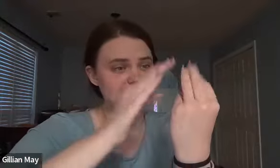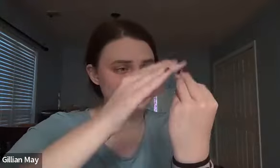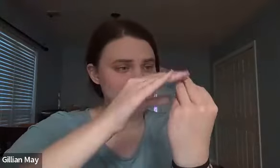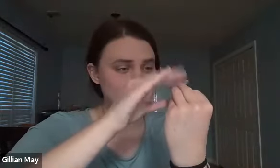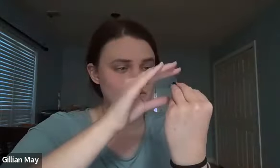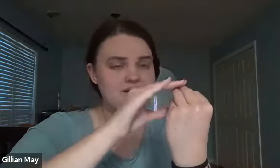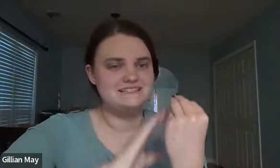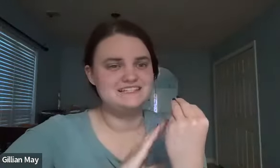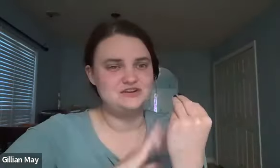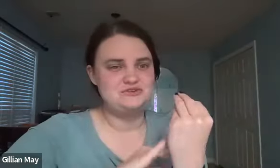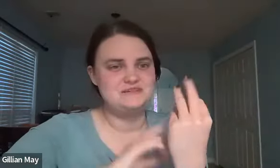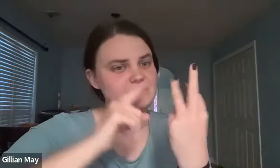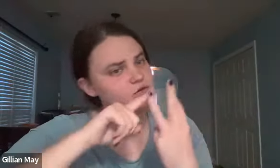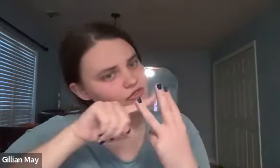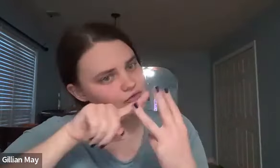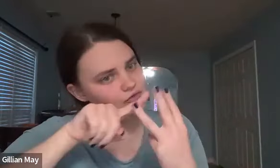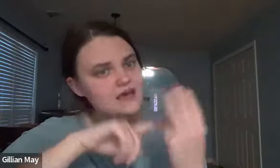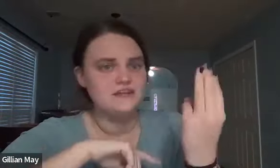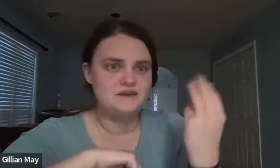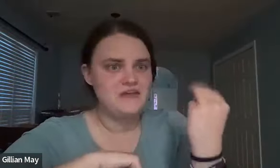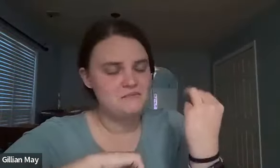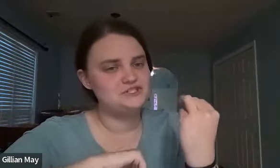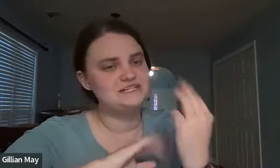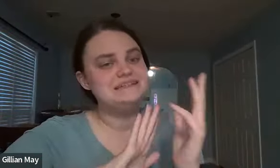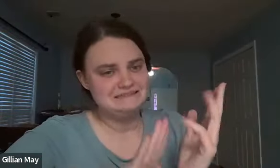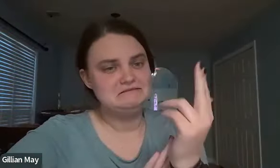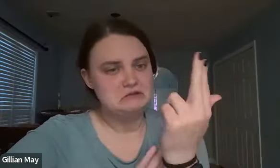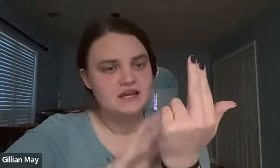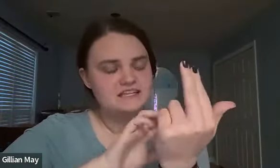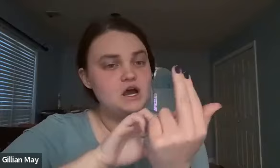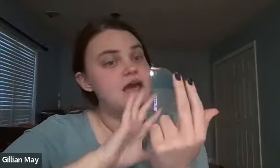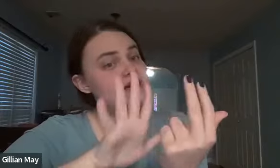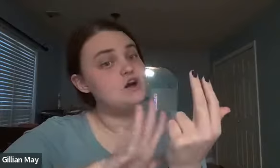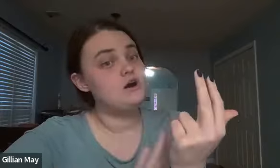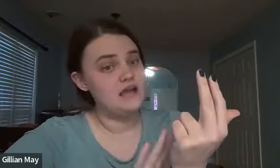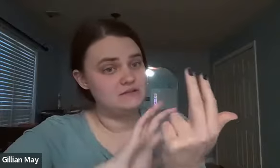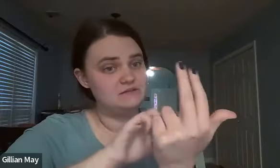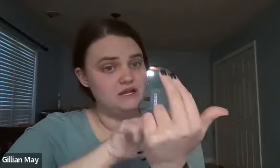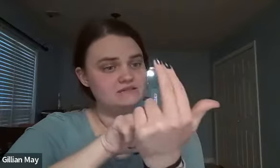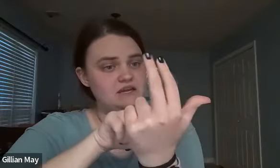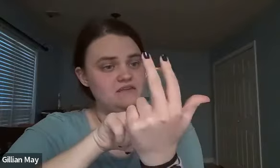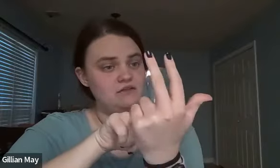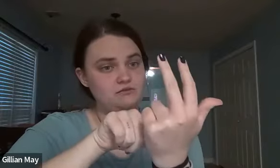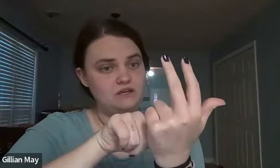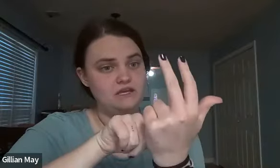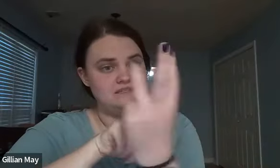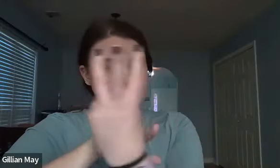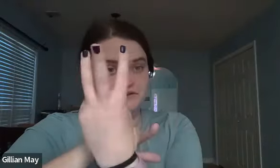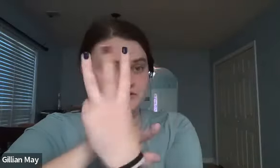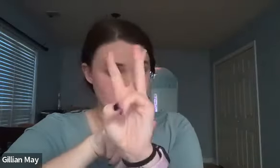this before because it's so used to being like, well, 3, and then you make that motion. That's a hard habit to break, is making that 3 instead of a